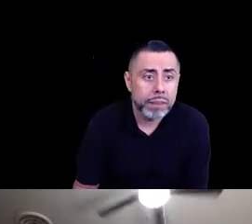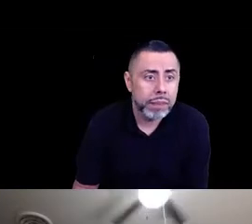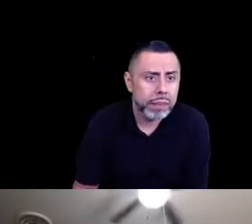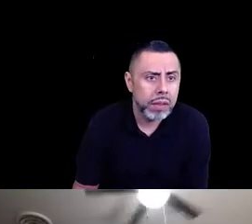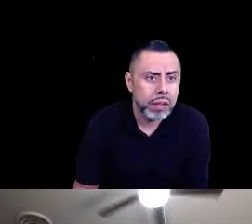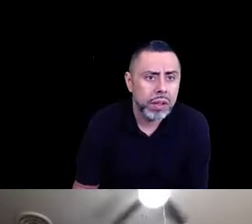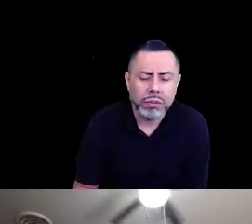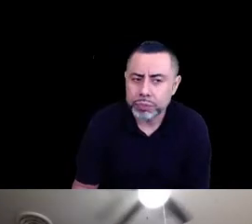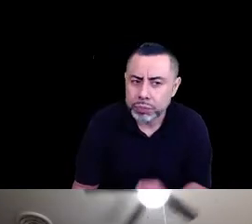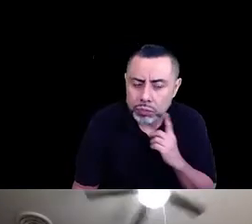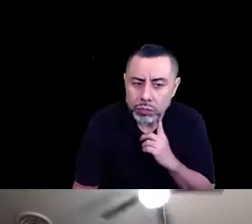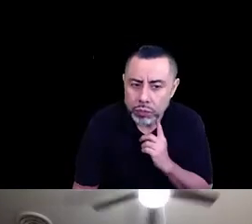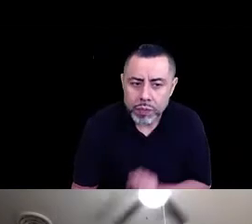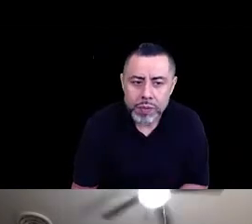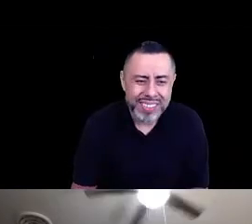So,